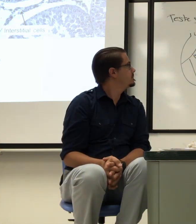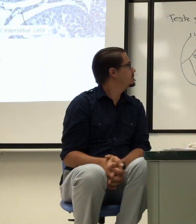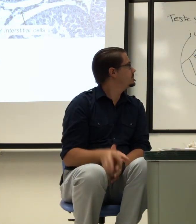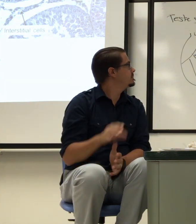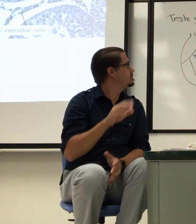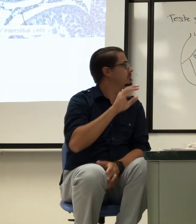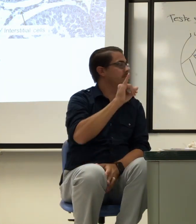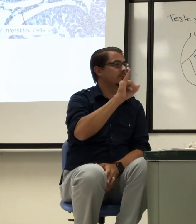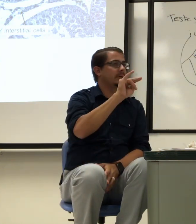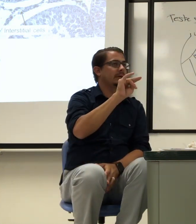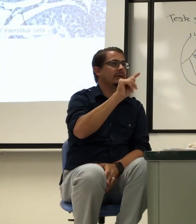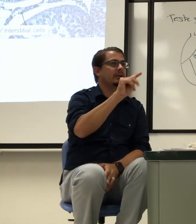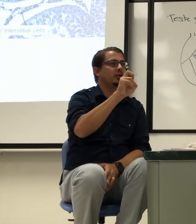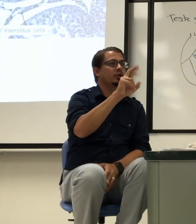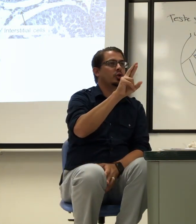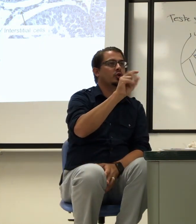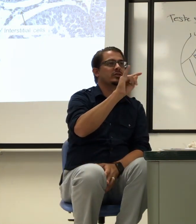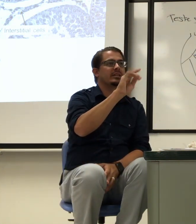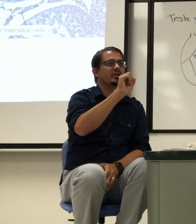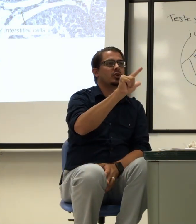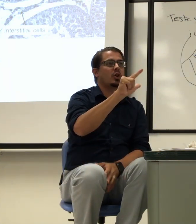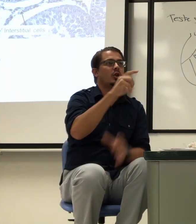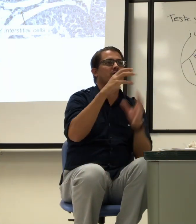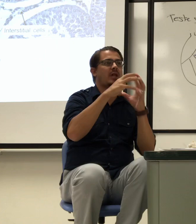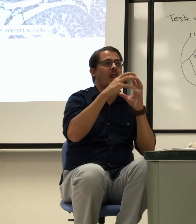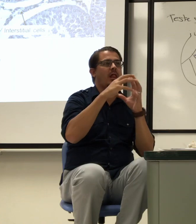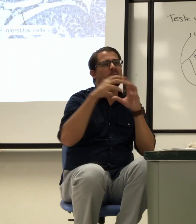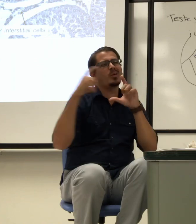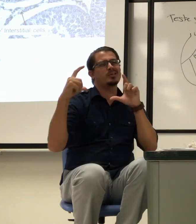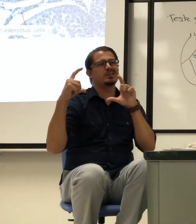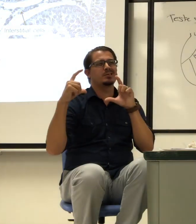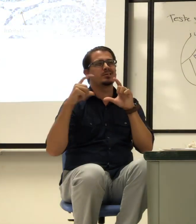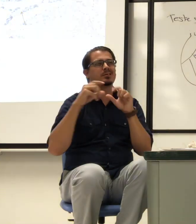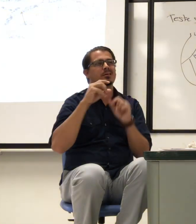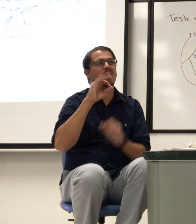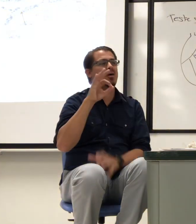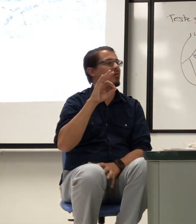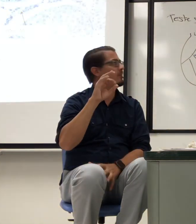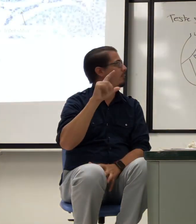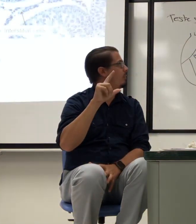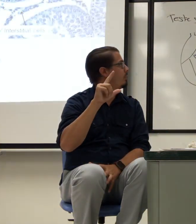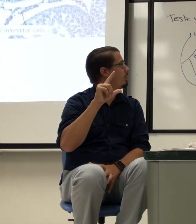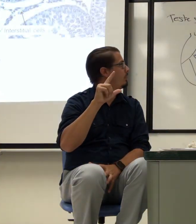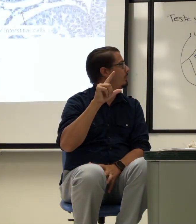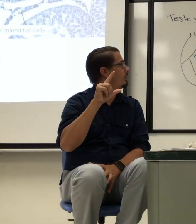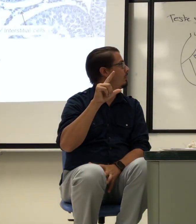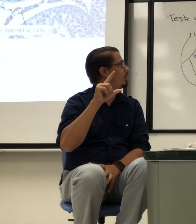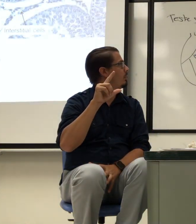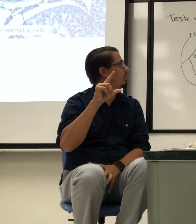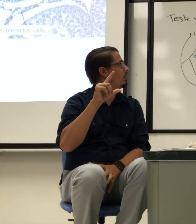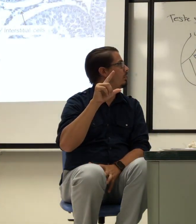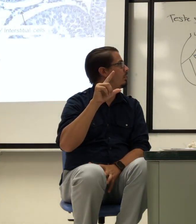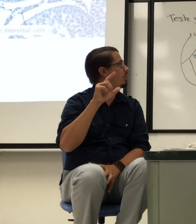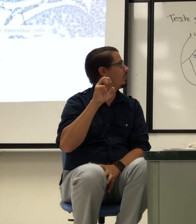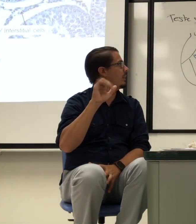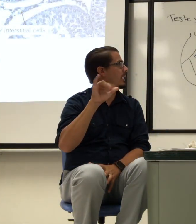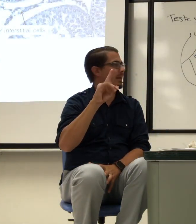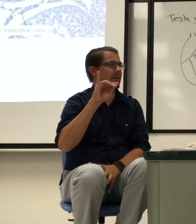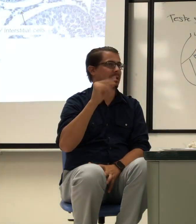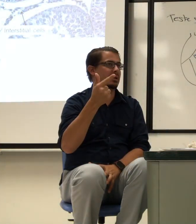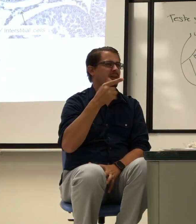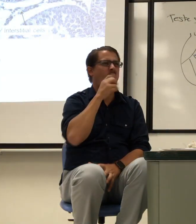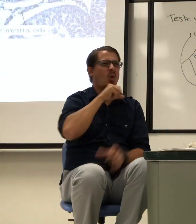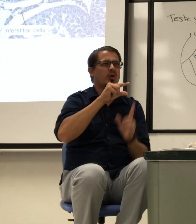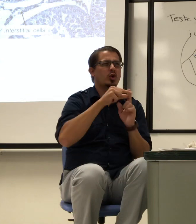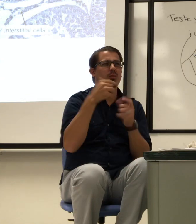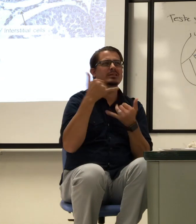Interstitial cells. I'll put in parentheses of Leydig, because that's an older term I still like to use,